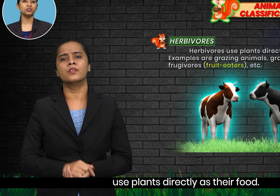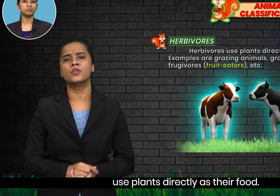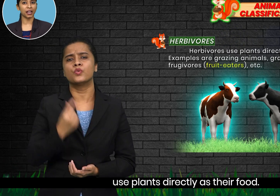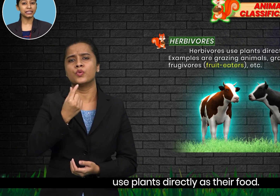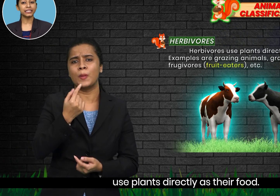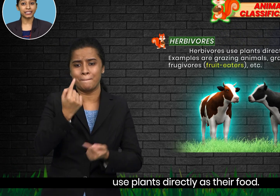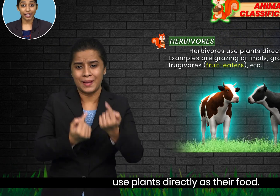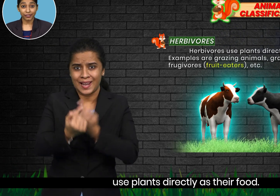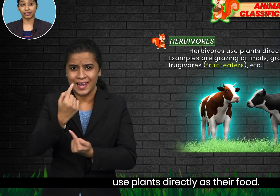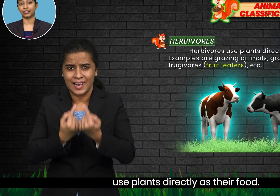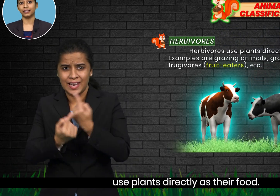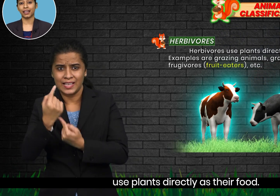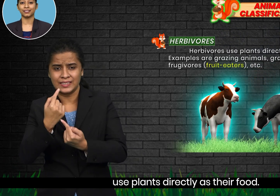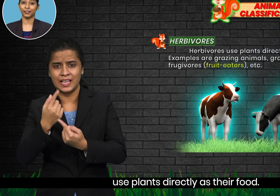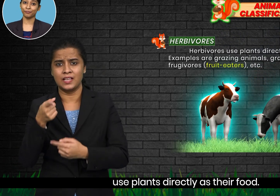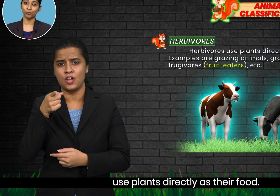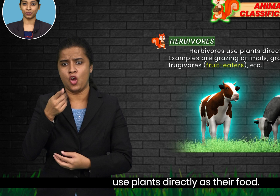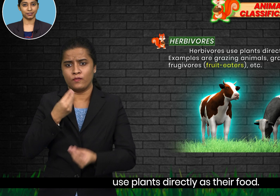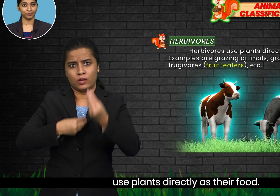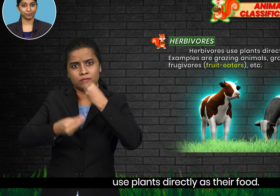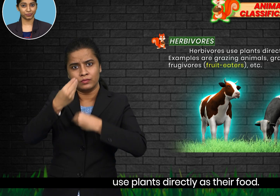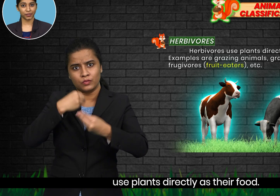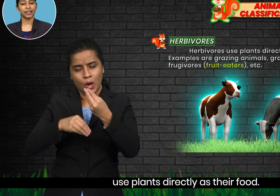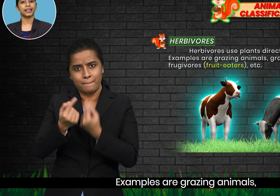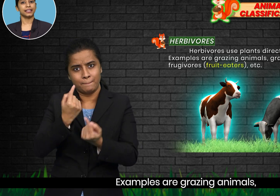Herbivores use plants directly as their food.